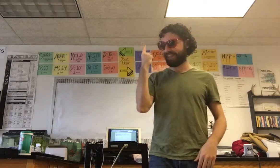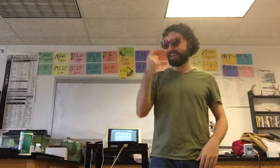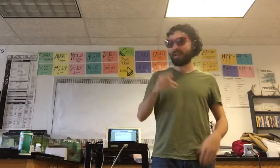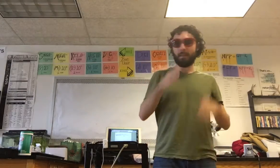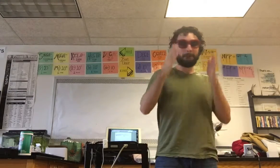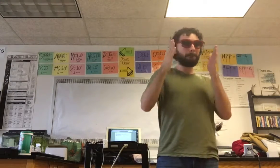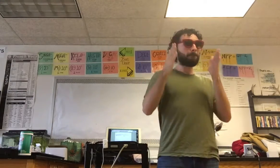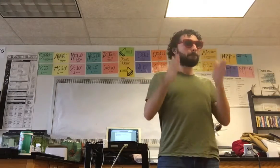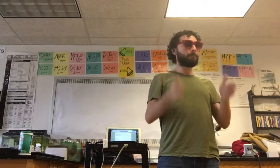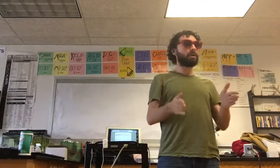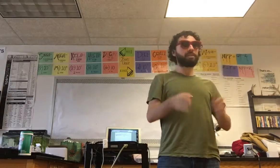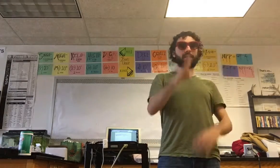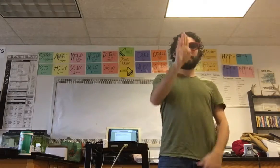Understand? Wait. Person.